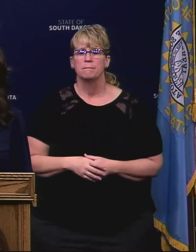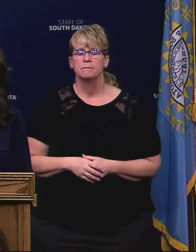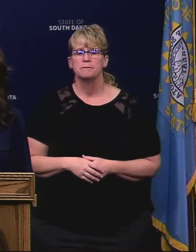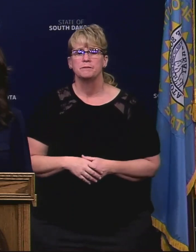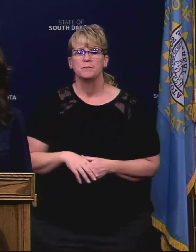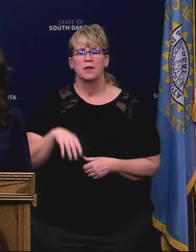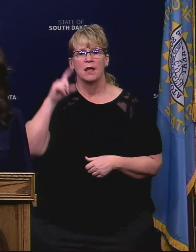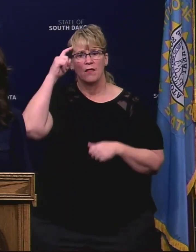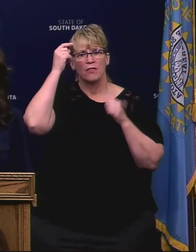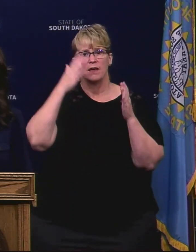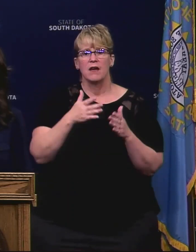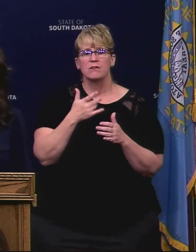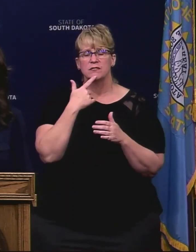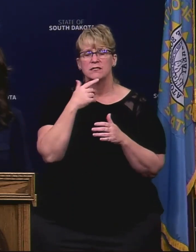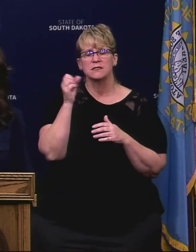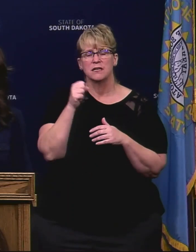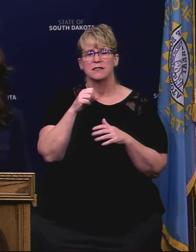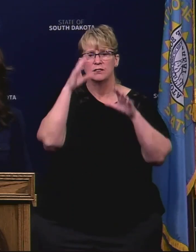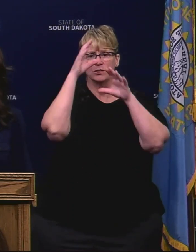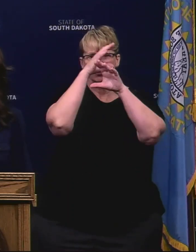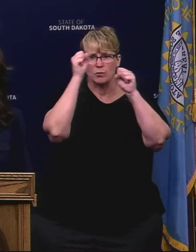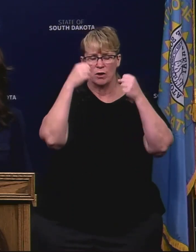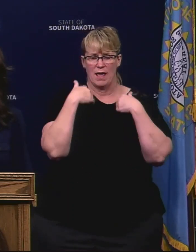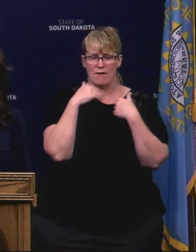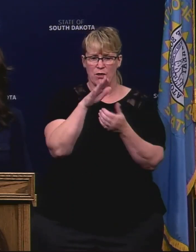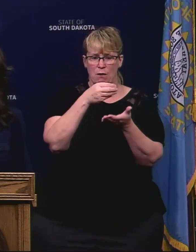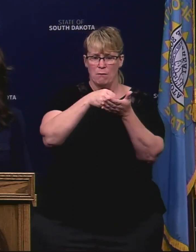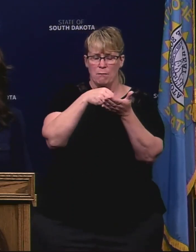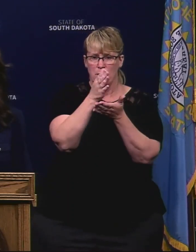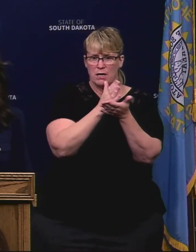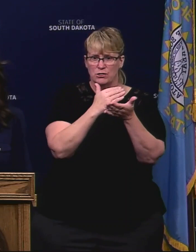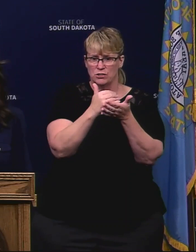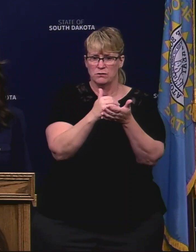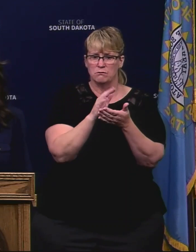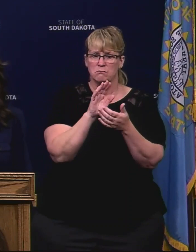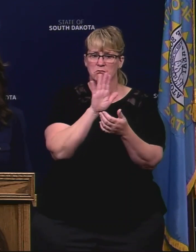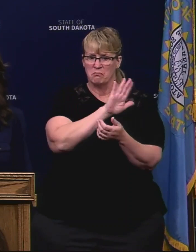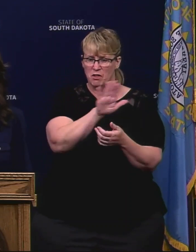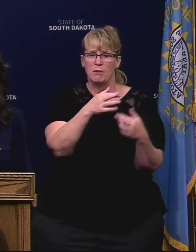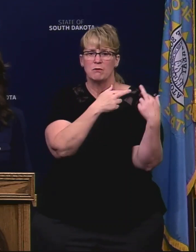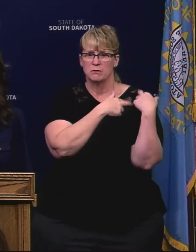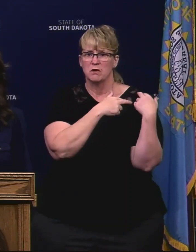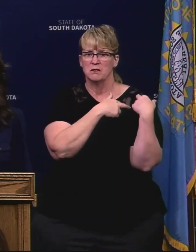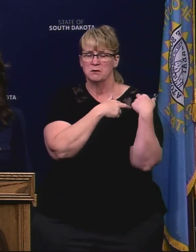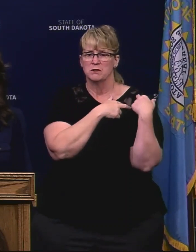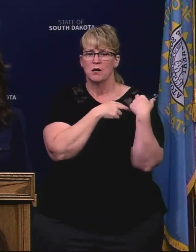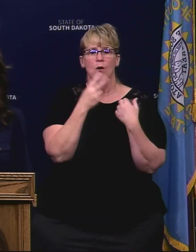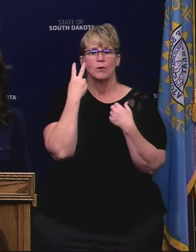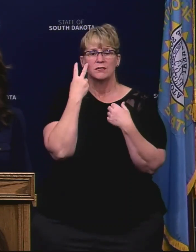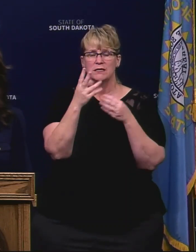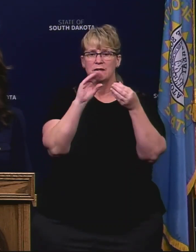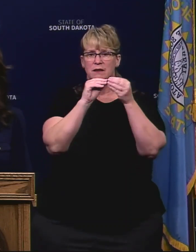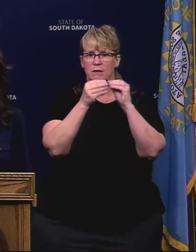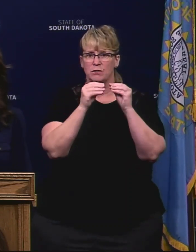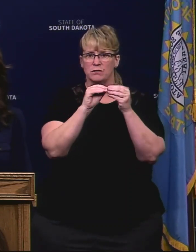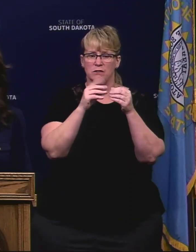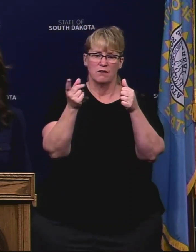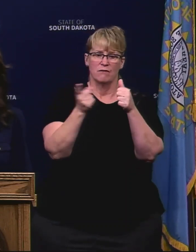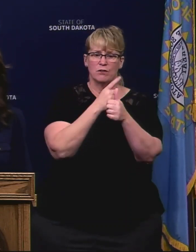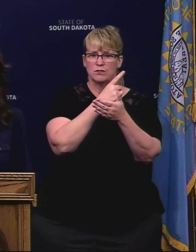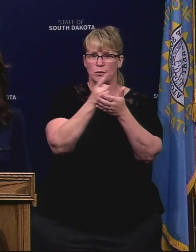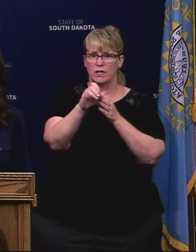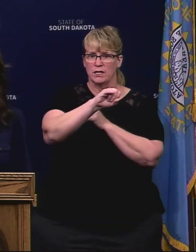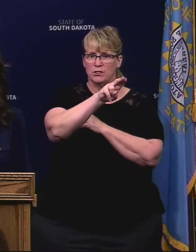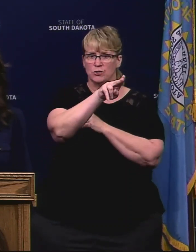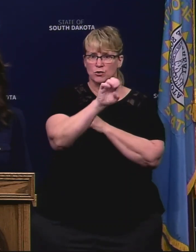the superintendents that are putting their budgets together that way are being responsible. We will see revenue numbers the first week of